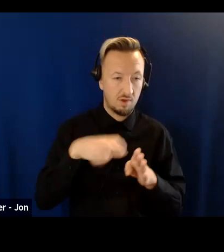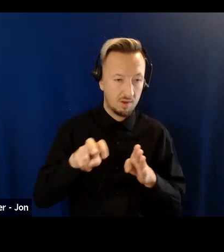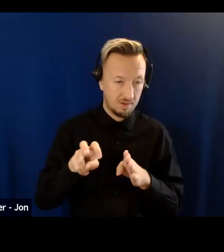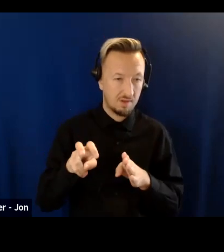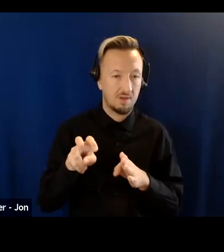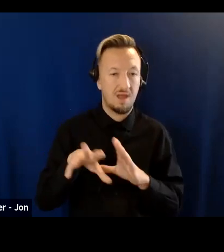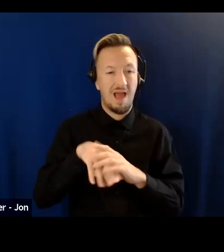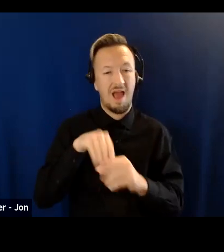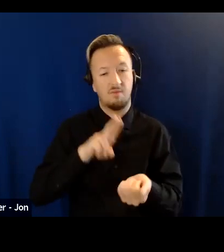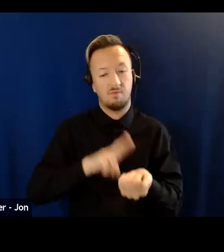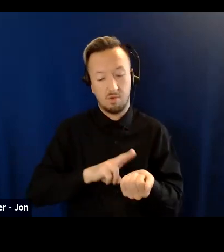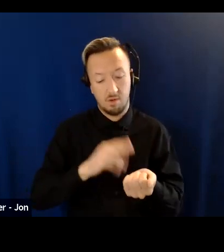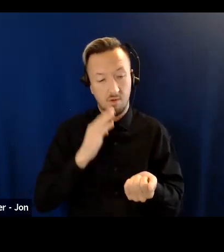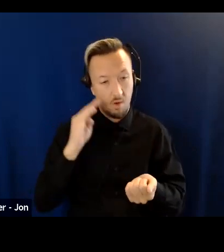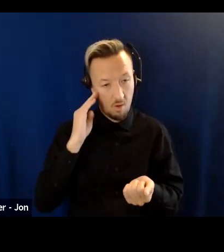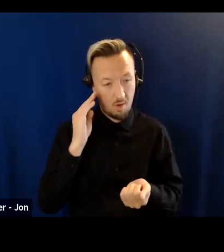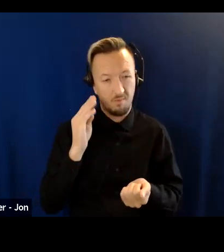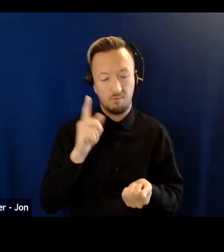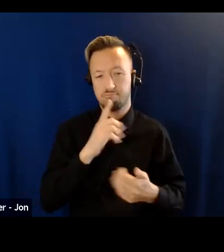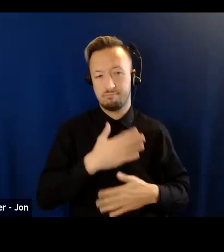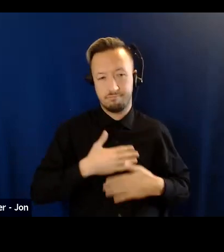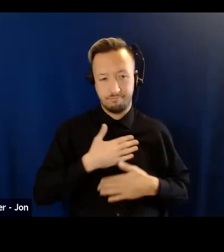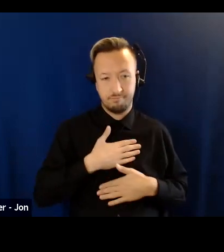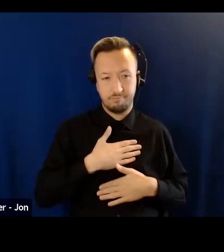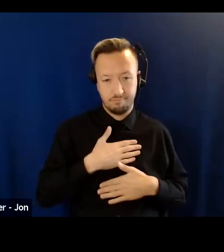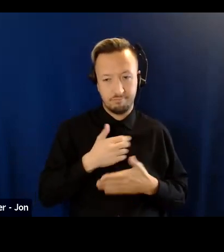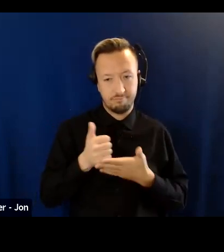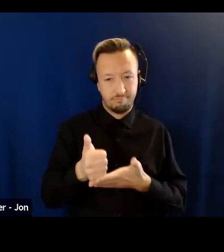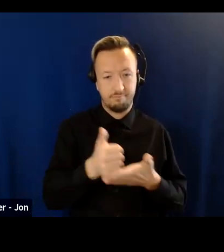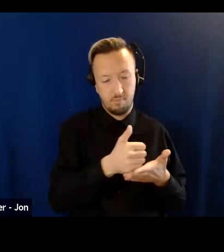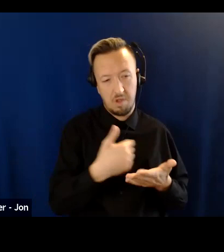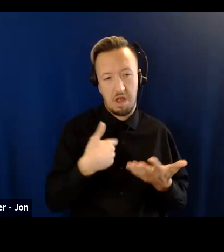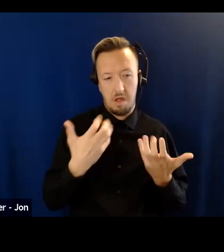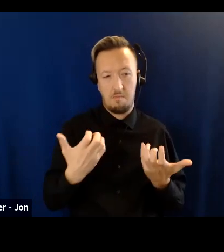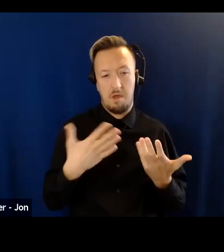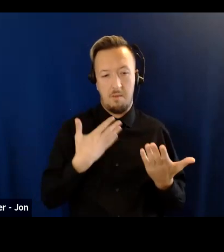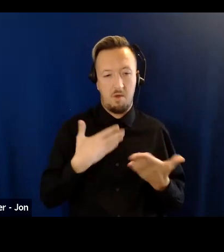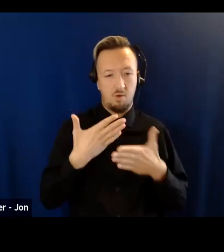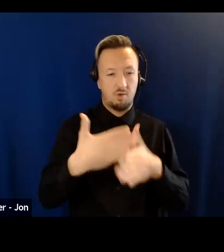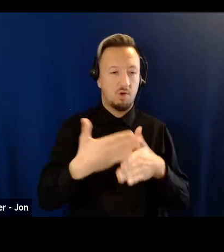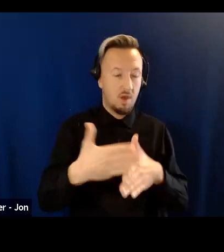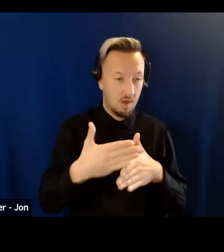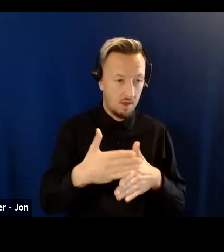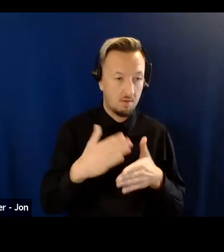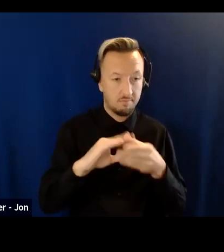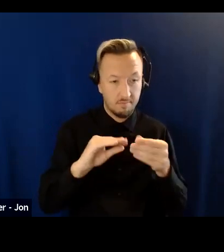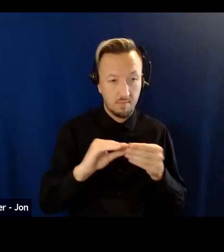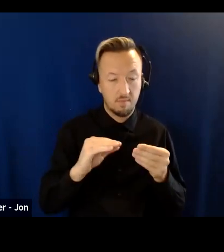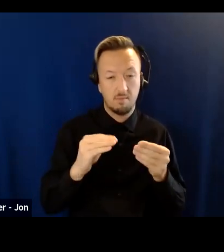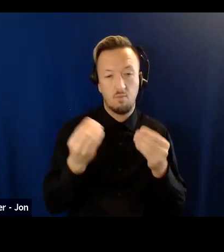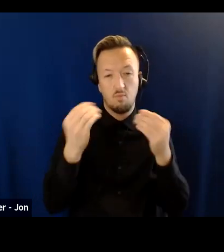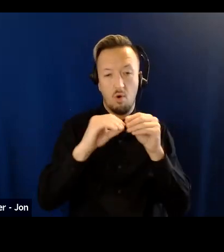residents out of nursing facilities. It's been a pleasure, and I'm glad to be here to share some of our lessons learned and discuss this more